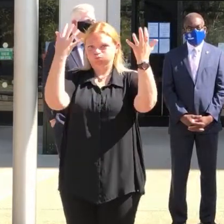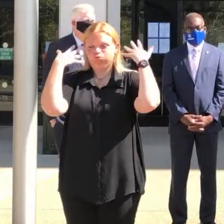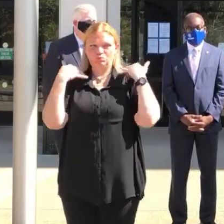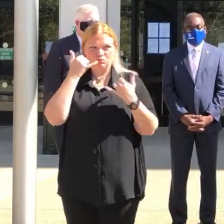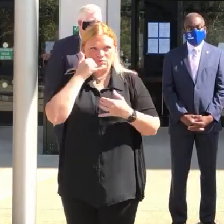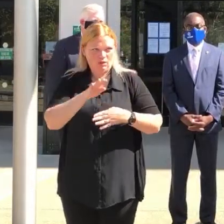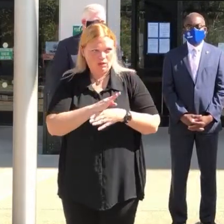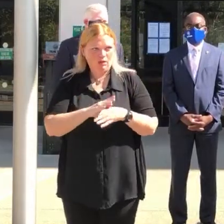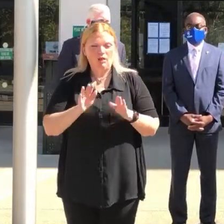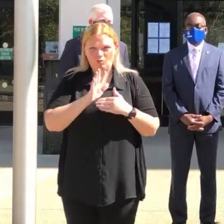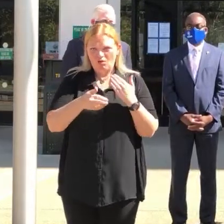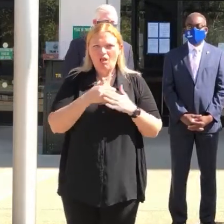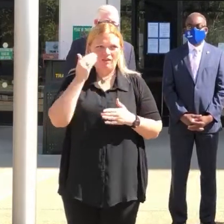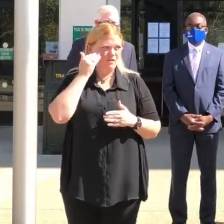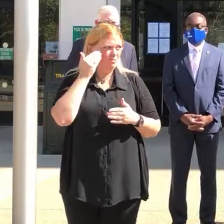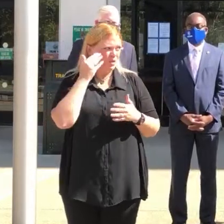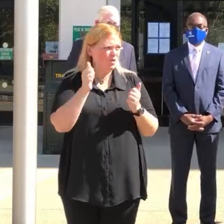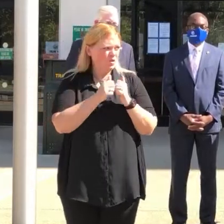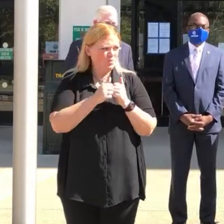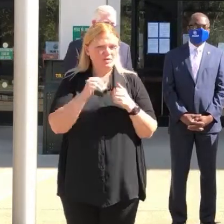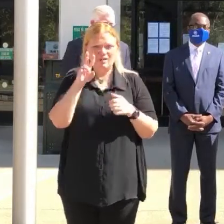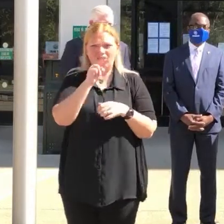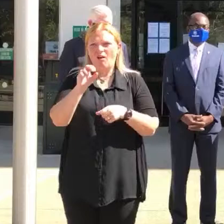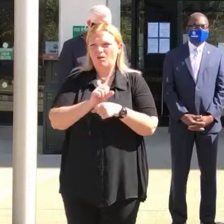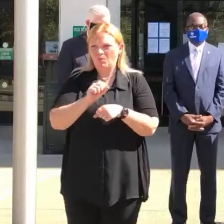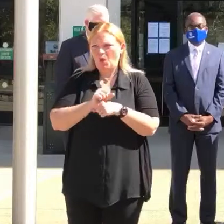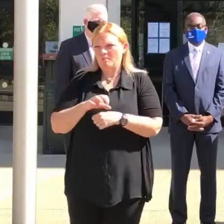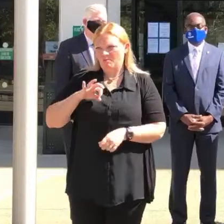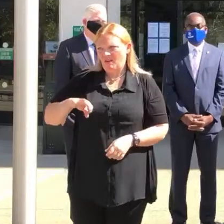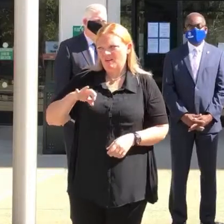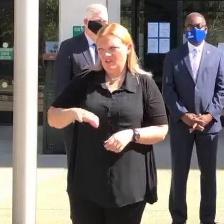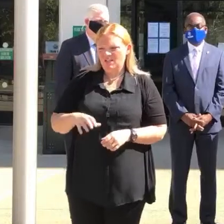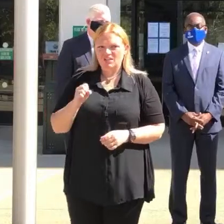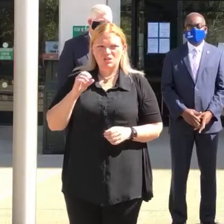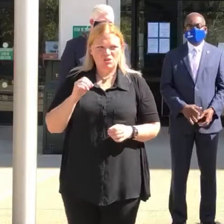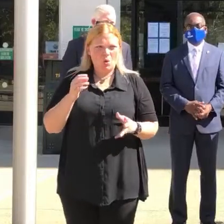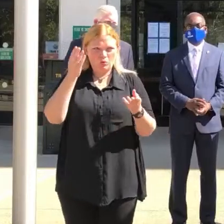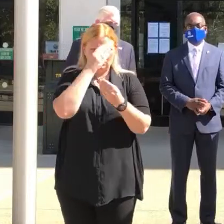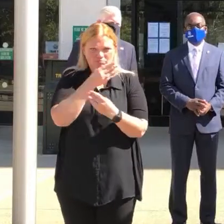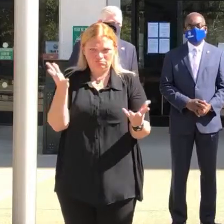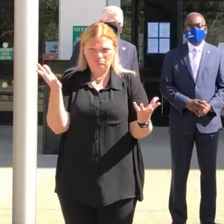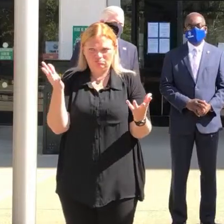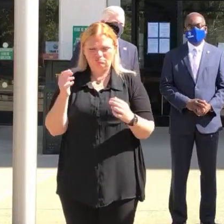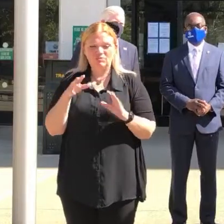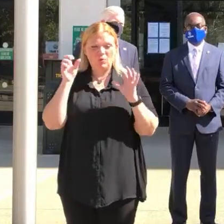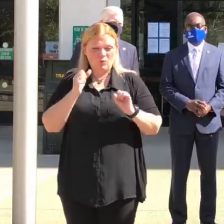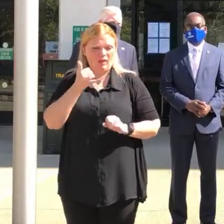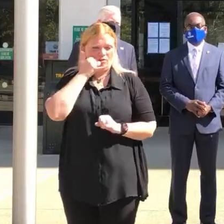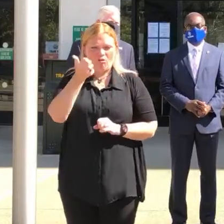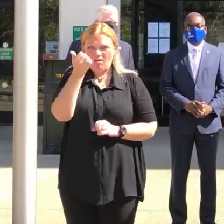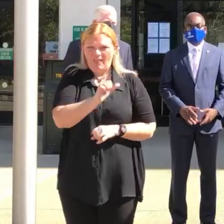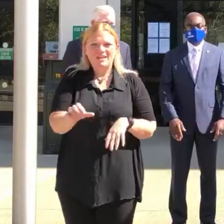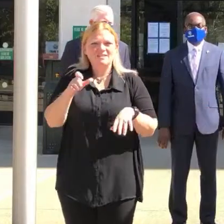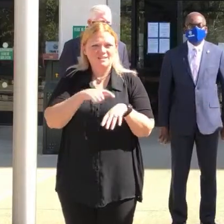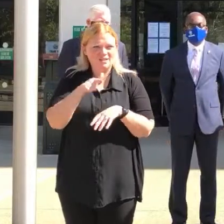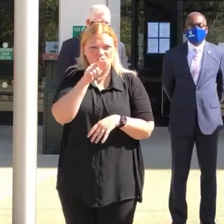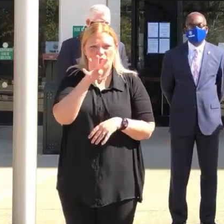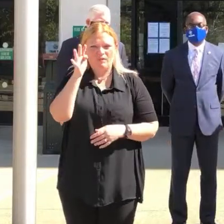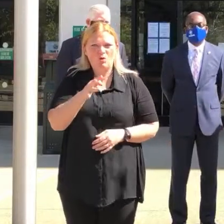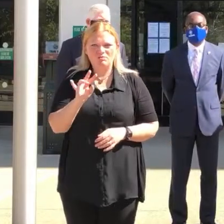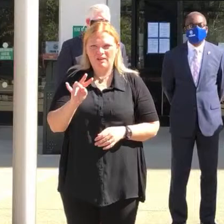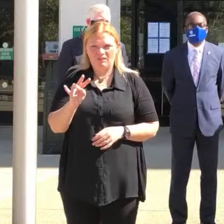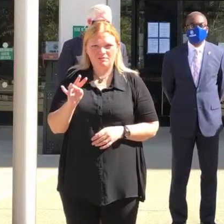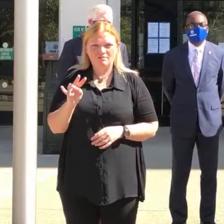all familiar with what happened with the unemployment benefits. So let folks know that they can call anytime,